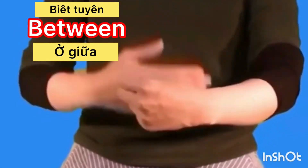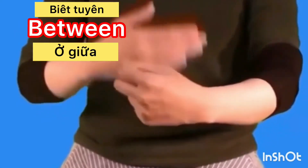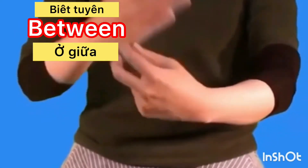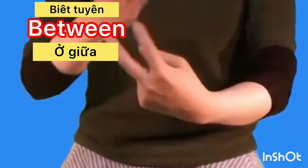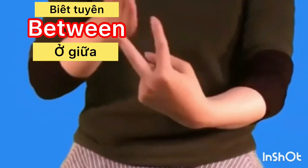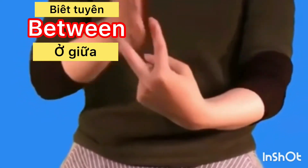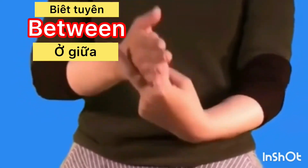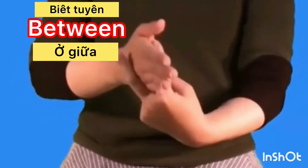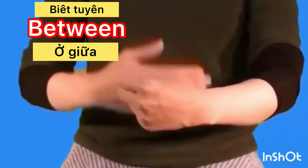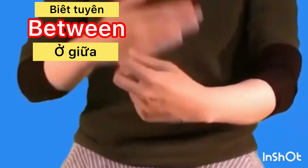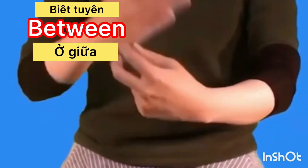Between.